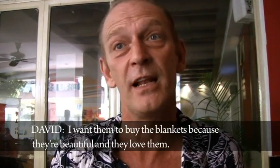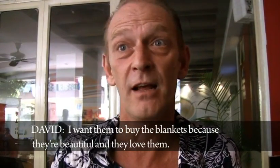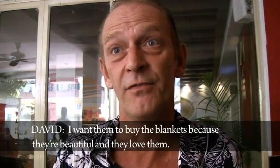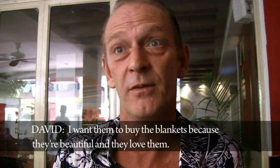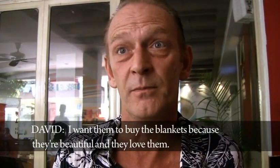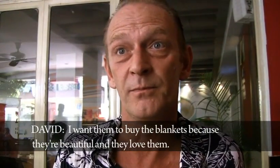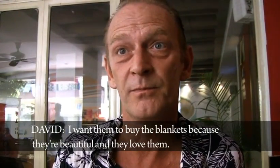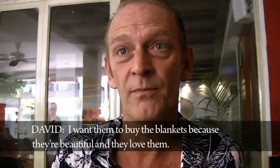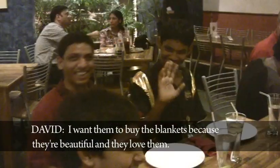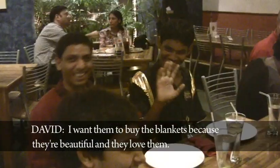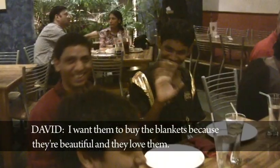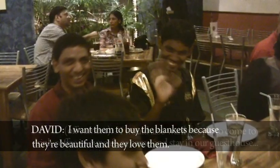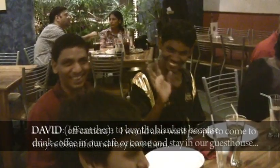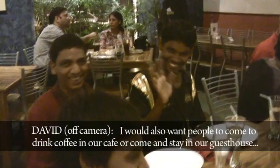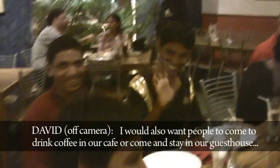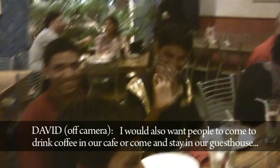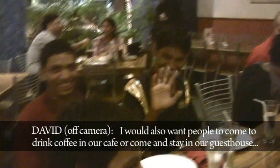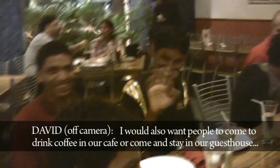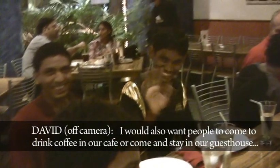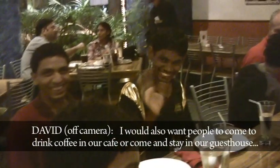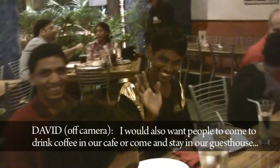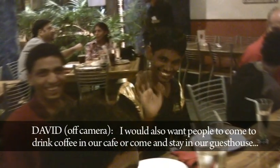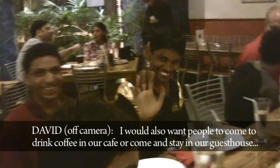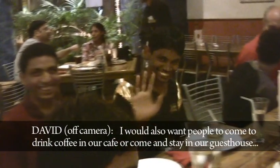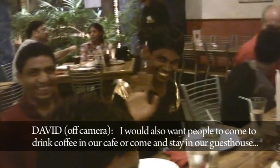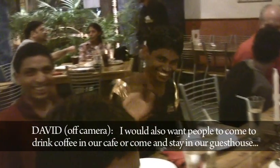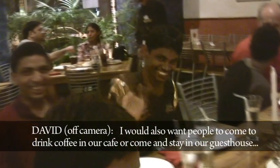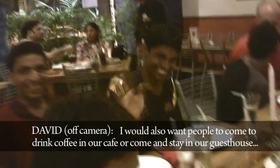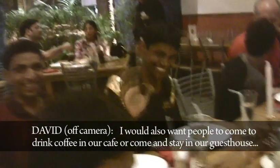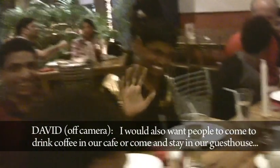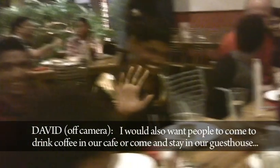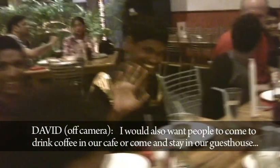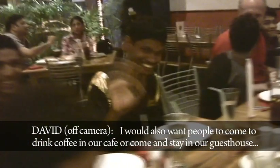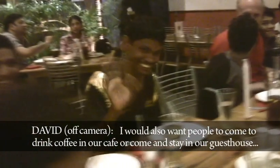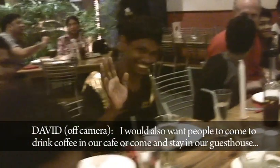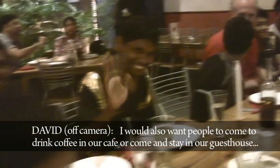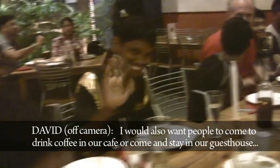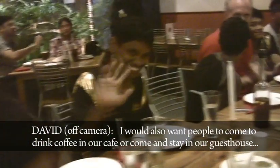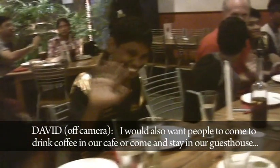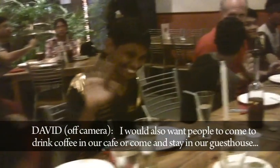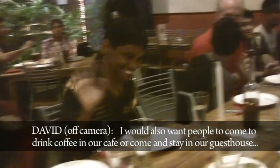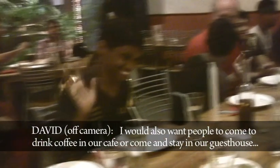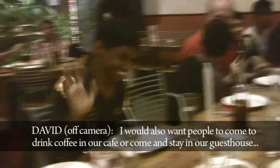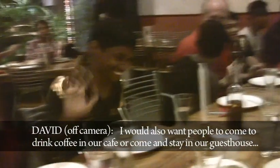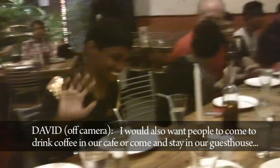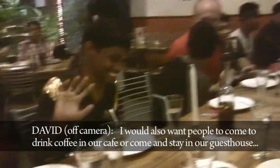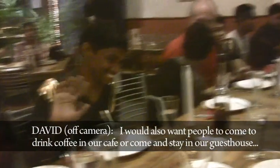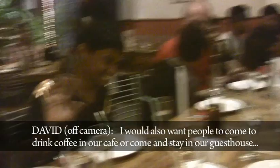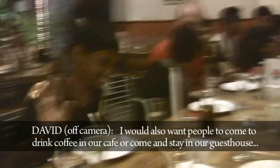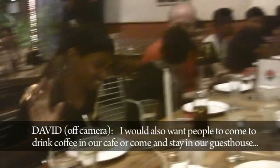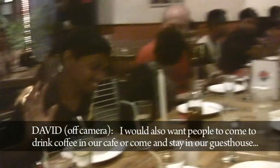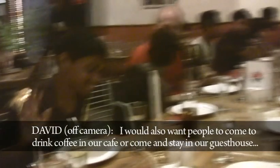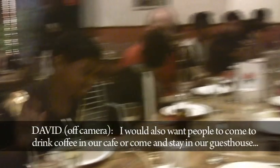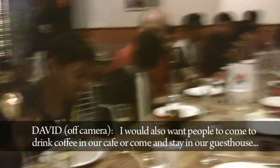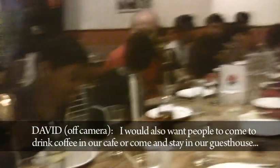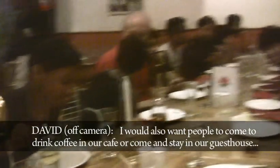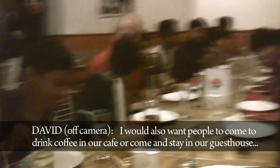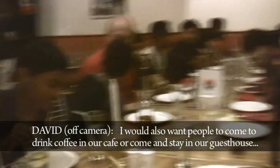them. And I would also want people to come to drink coffee in our cafe or come and stay in our guest house,